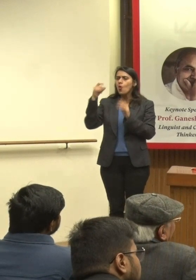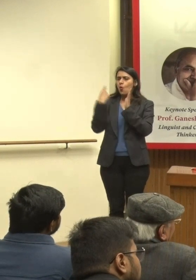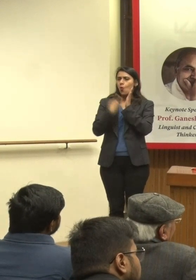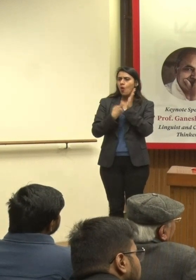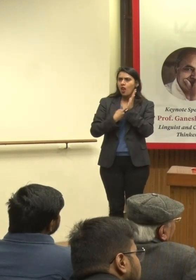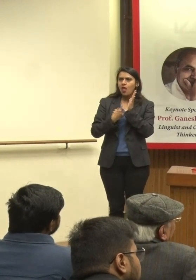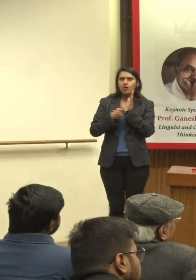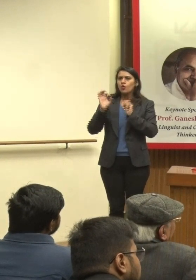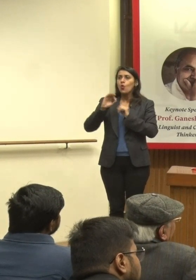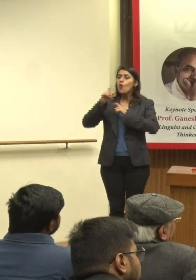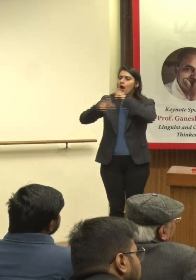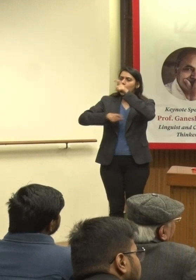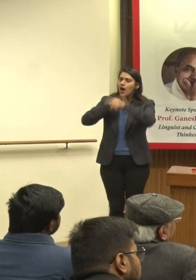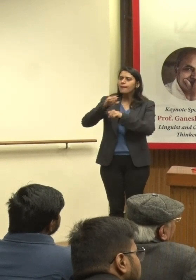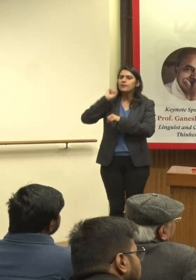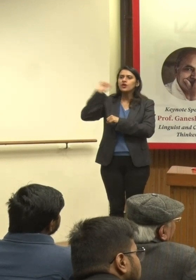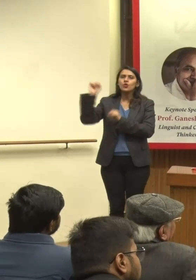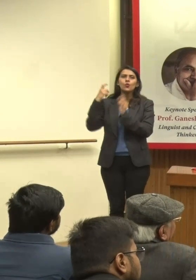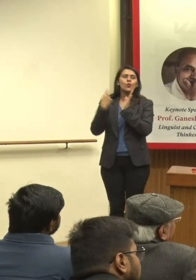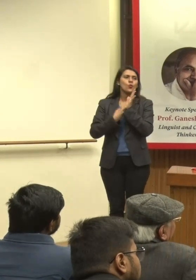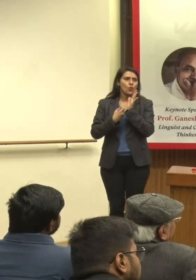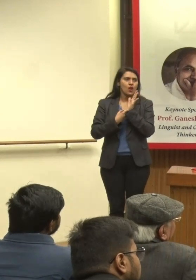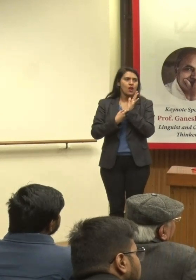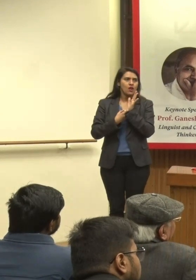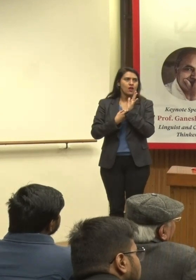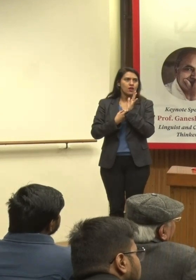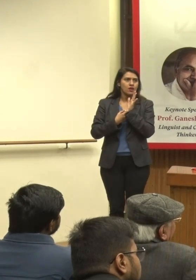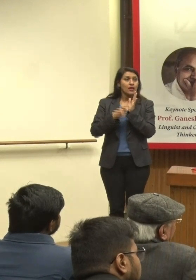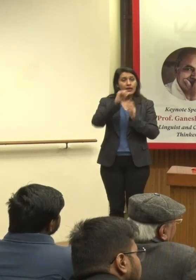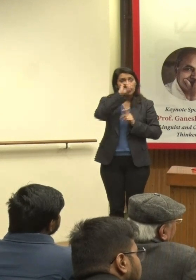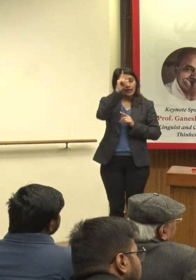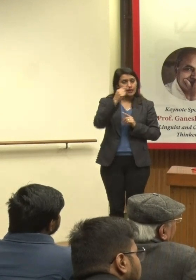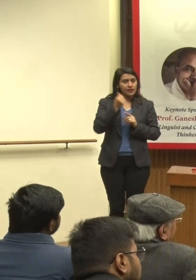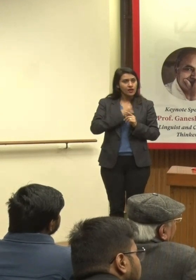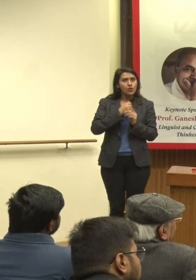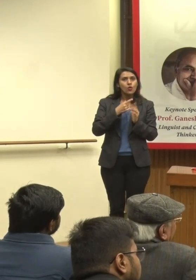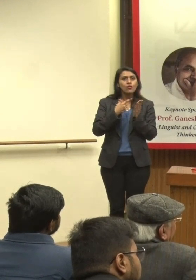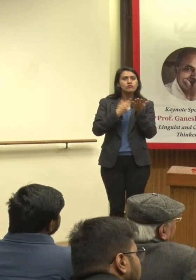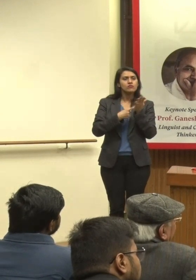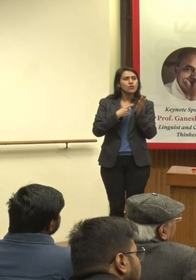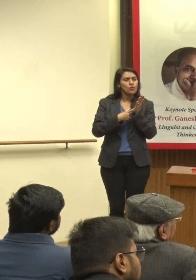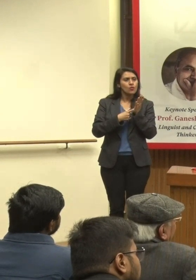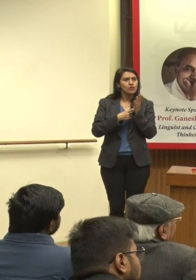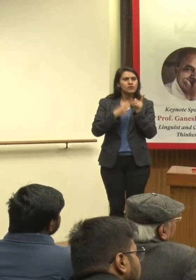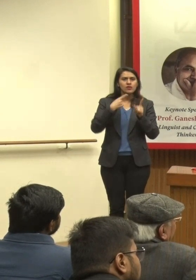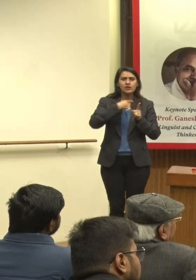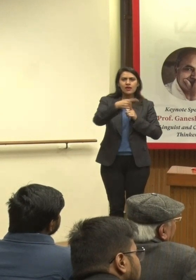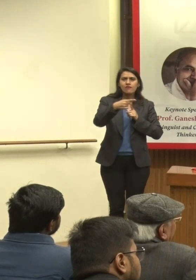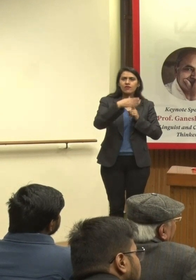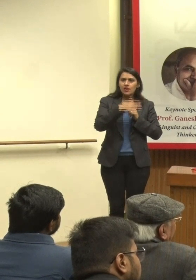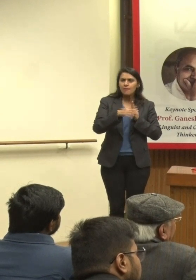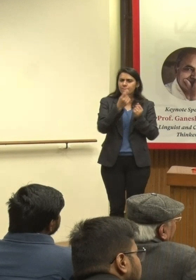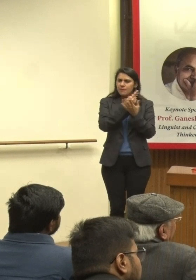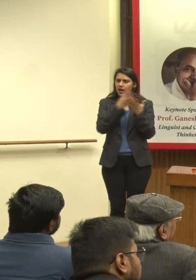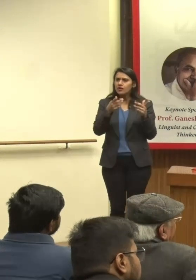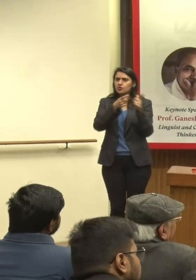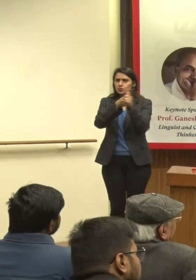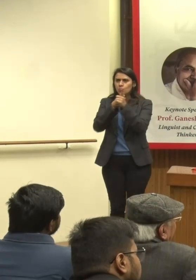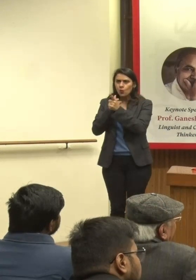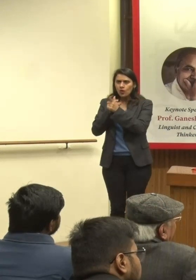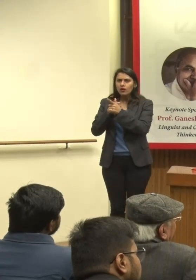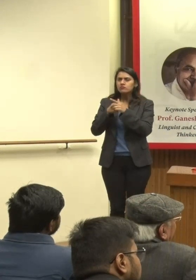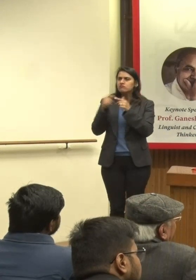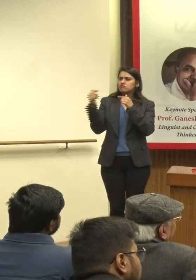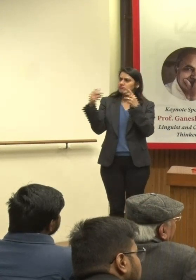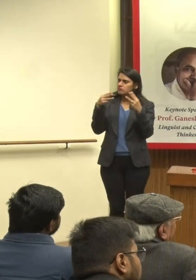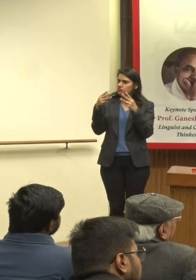It was the company rule. And Indian princes were defeated, the many soldiers of the